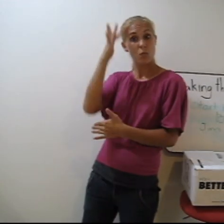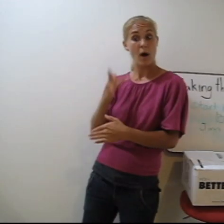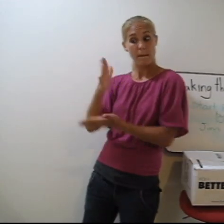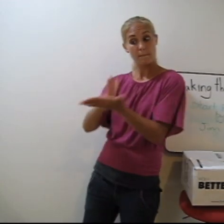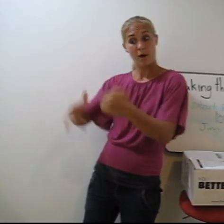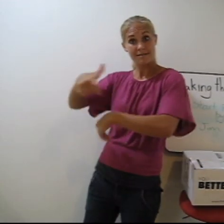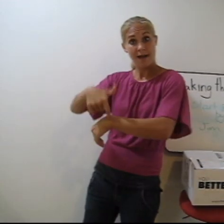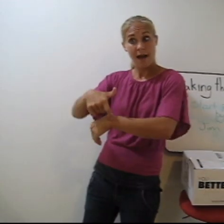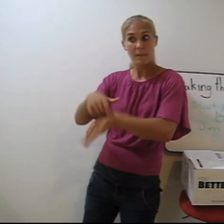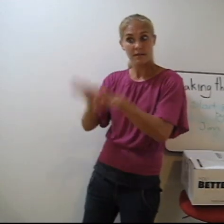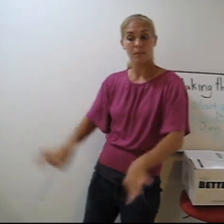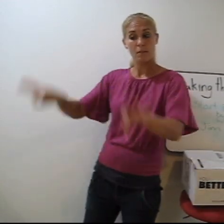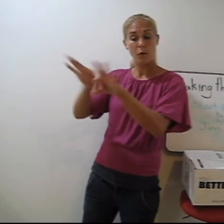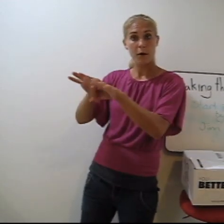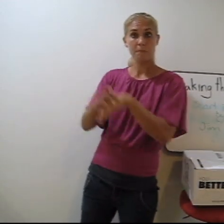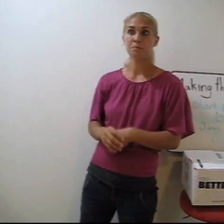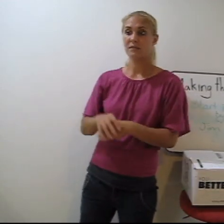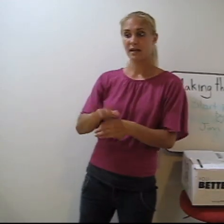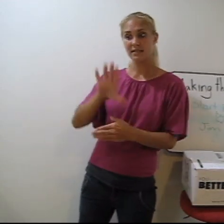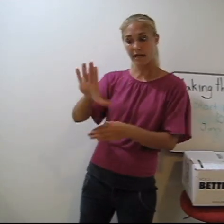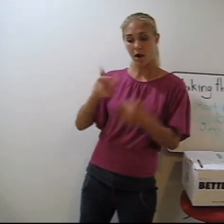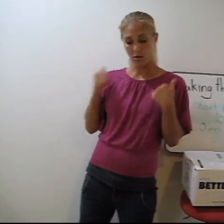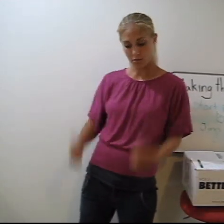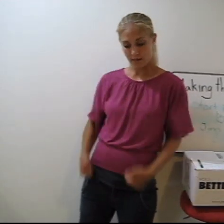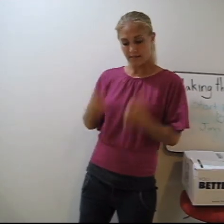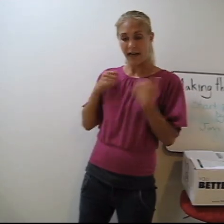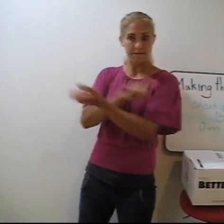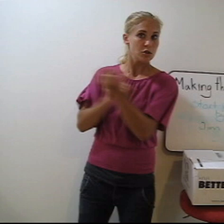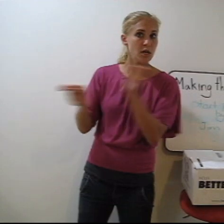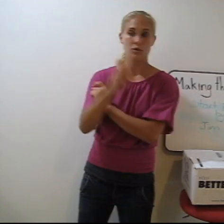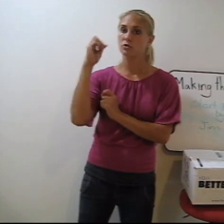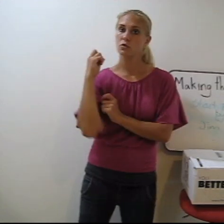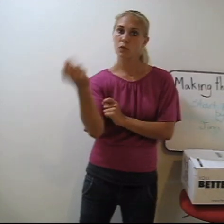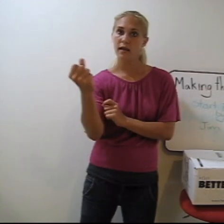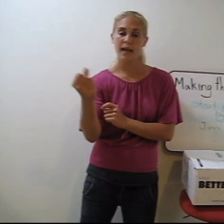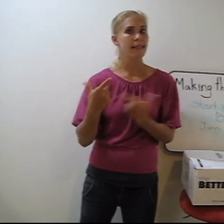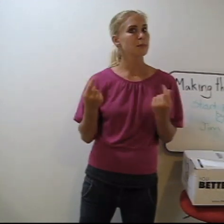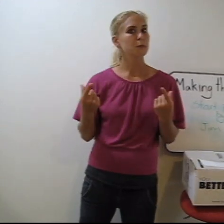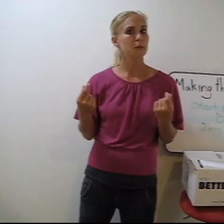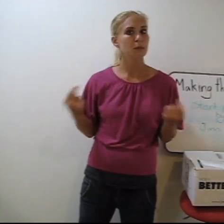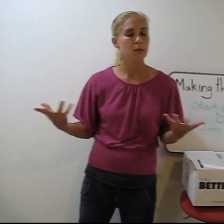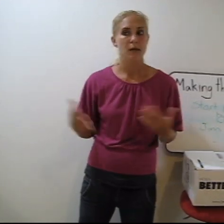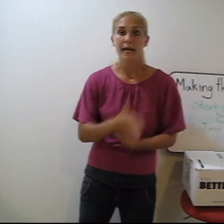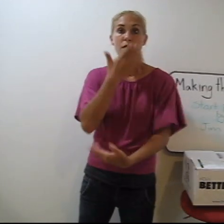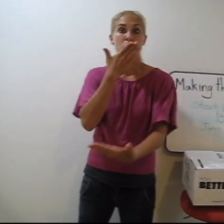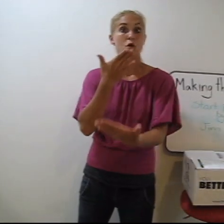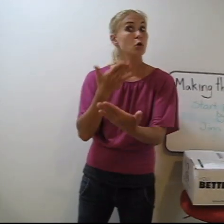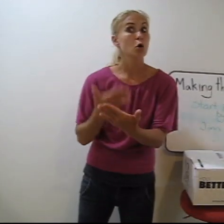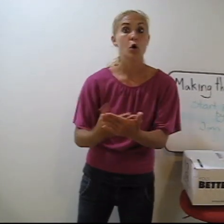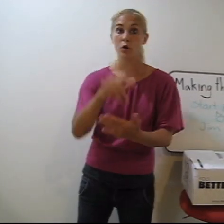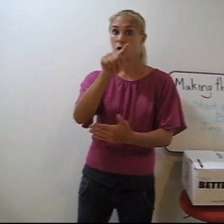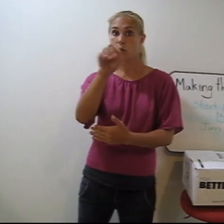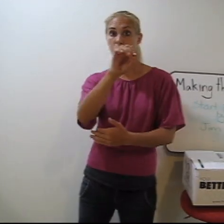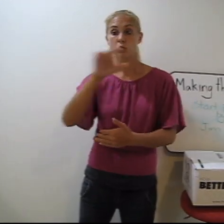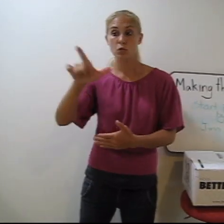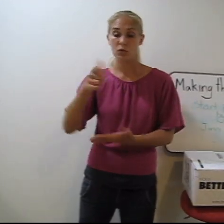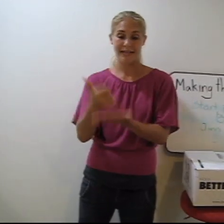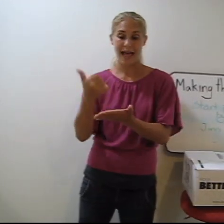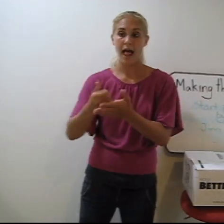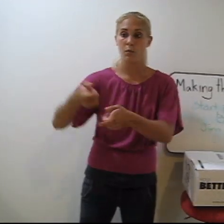very quickly changes a person's lifestyle. And here's what the change in lifestyle does. It's a great recruiting tool. One of the greatest